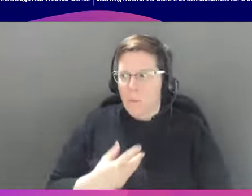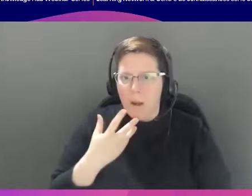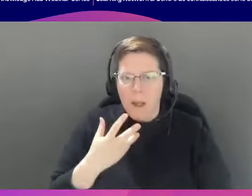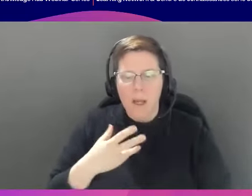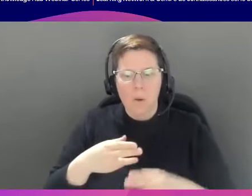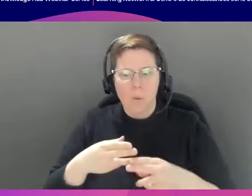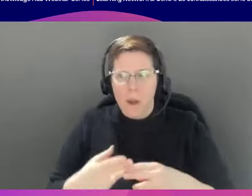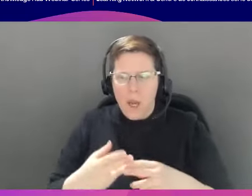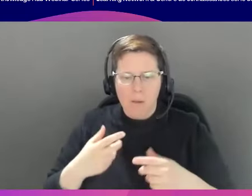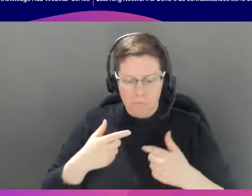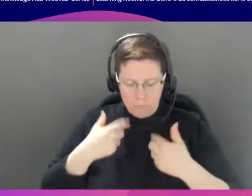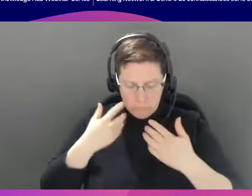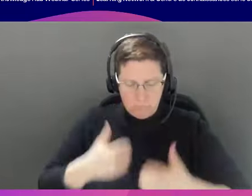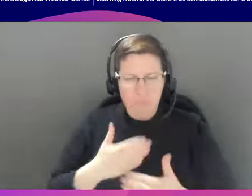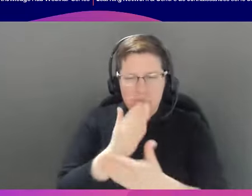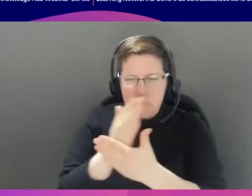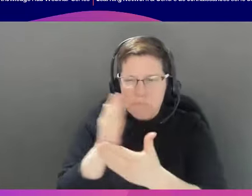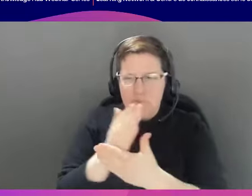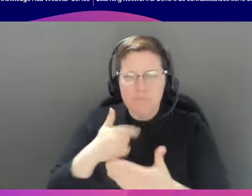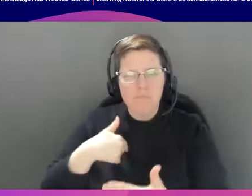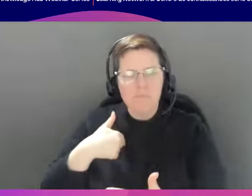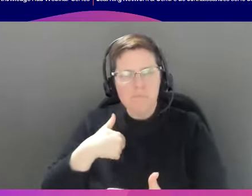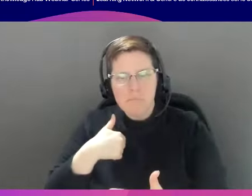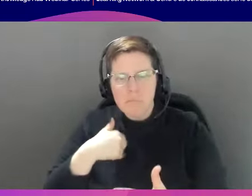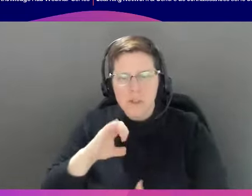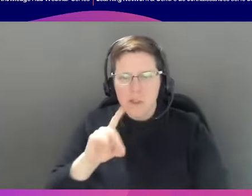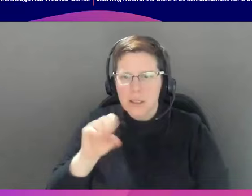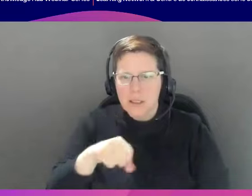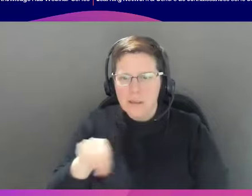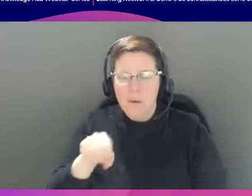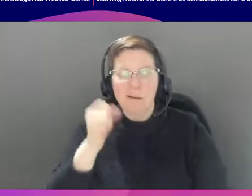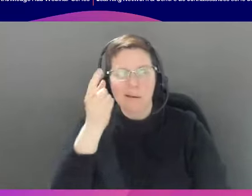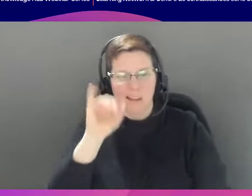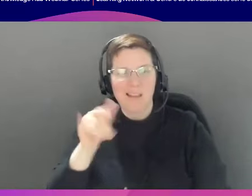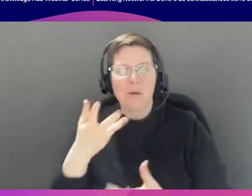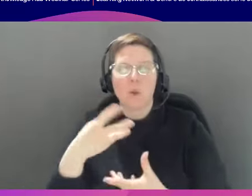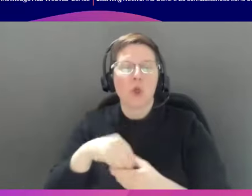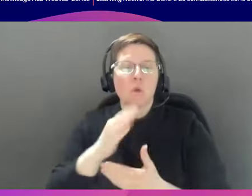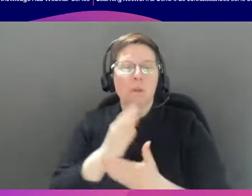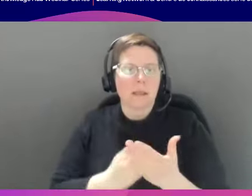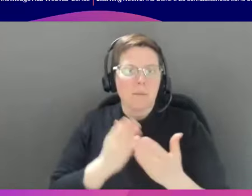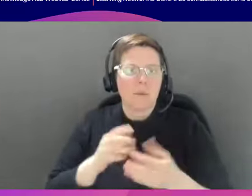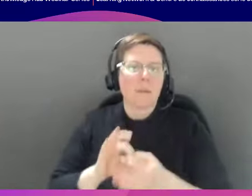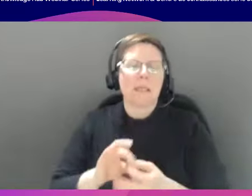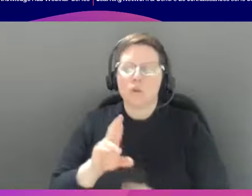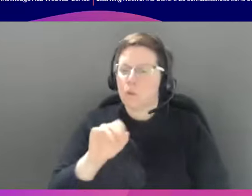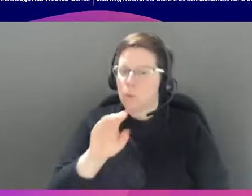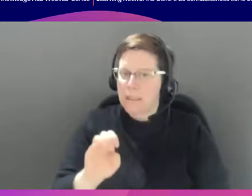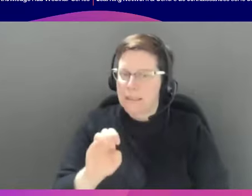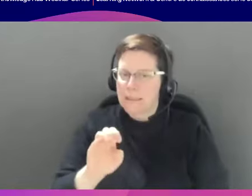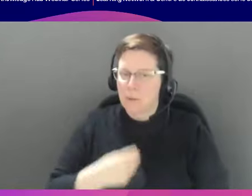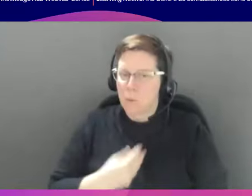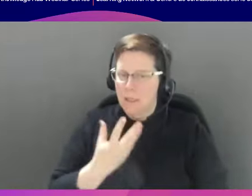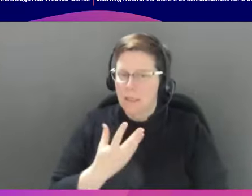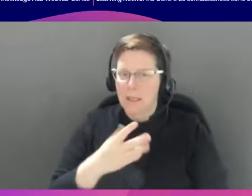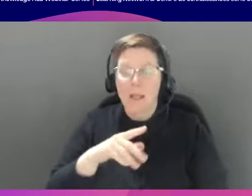chad or not. And we see some entry points here around debates about race and whiteness that are reinforced in incel beliefs. But black pilling